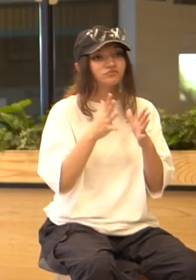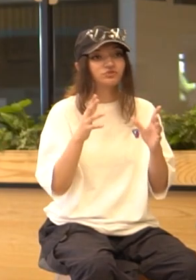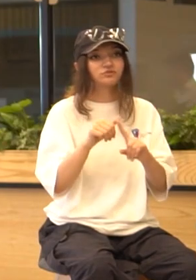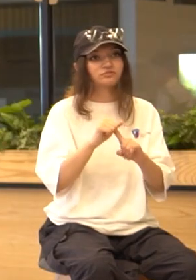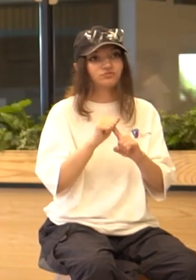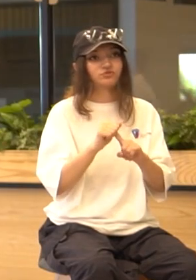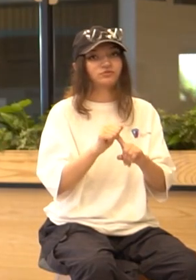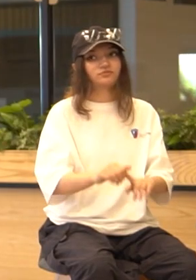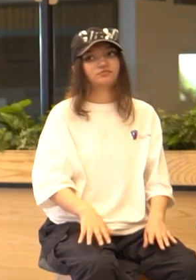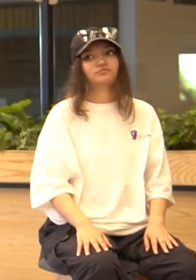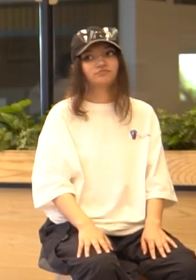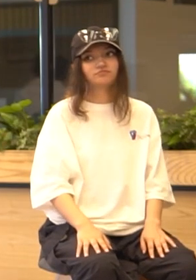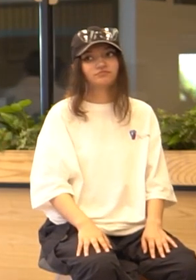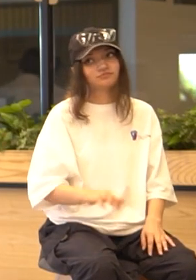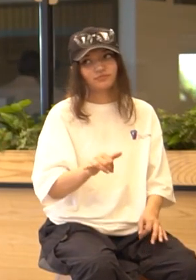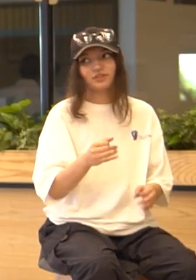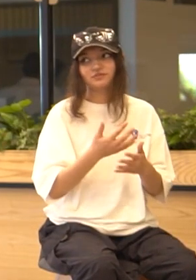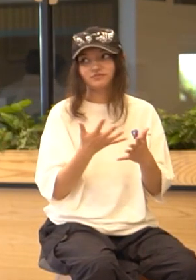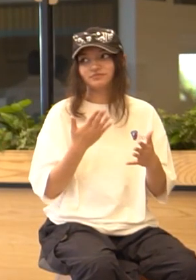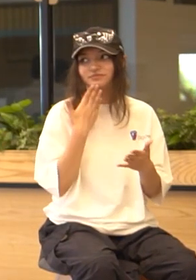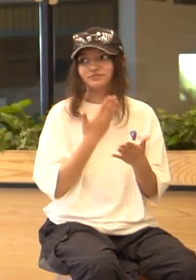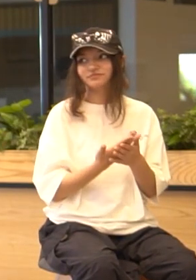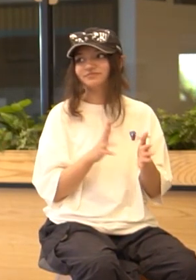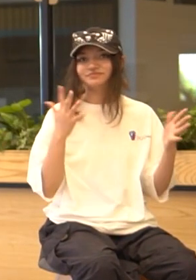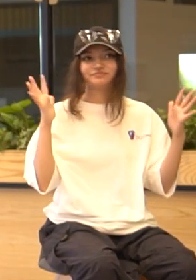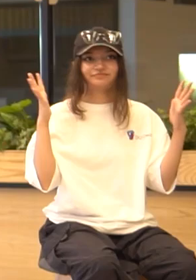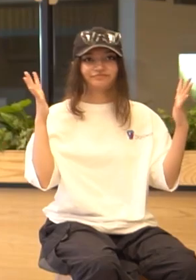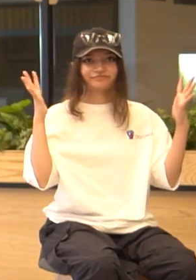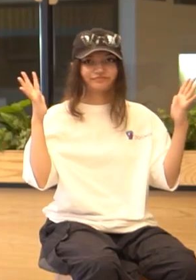all the difference. That's all.